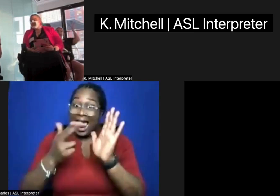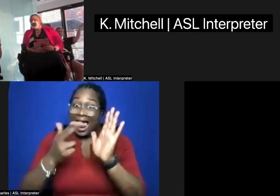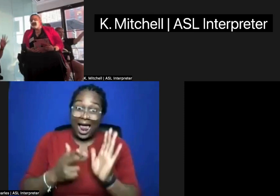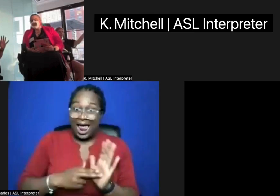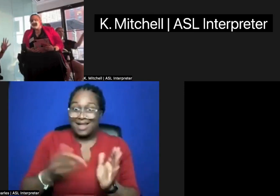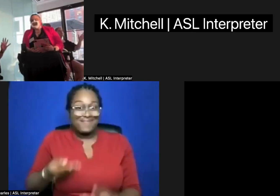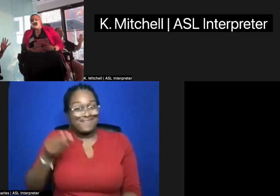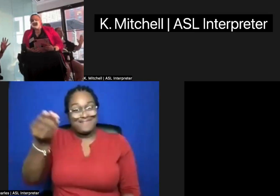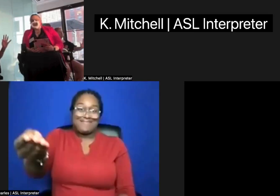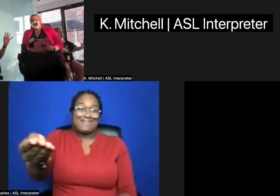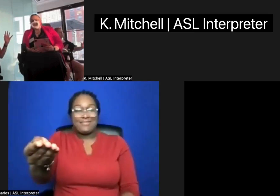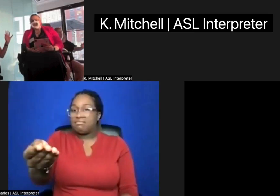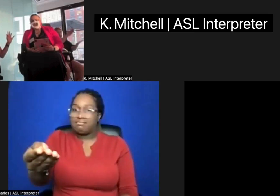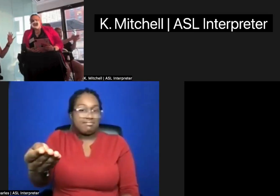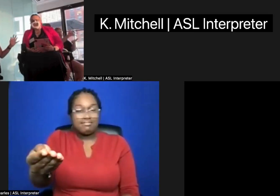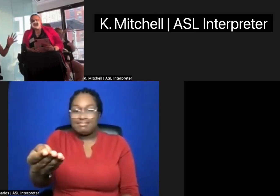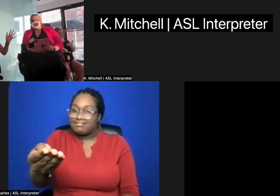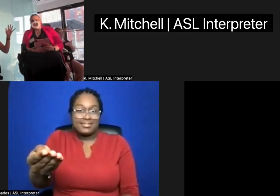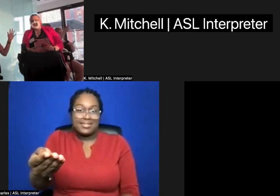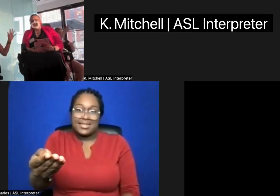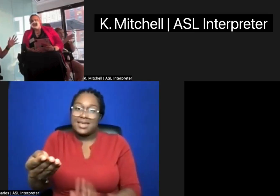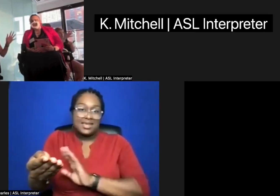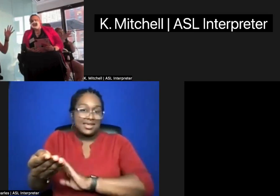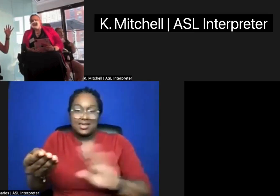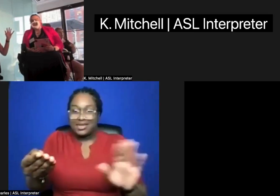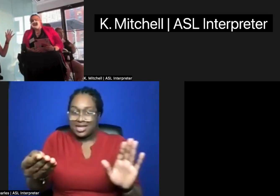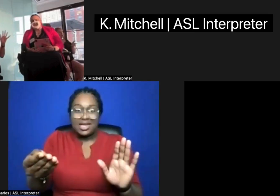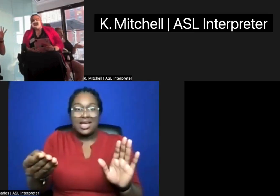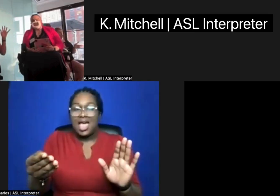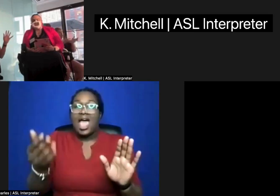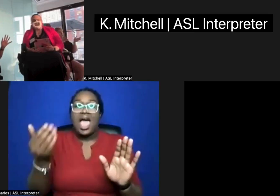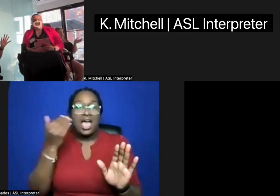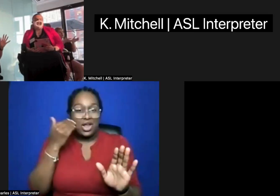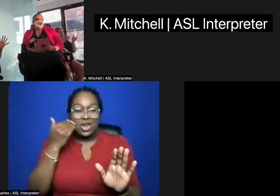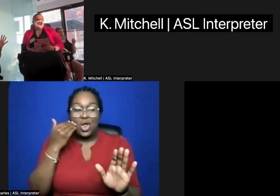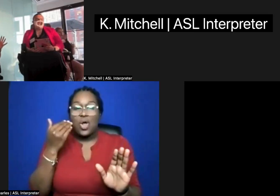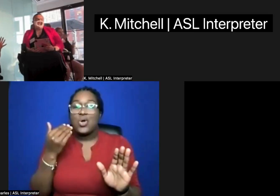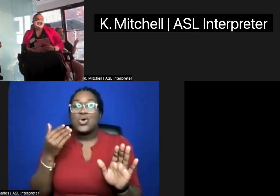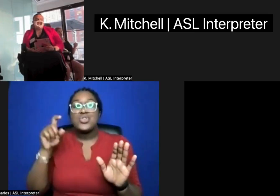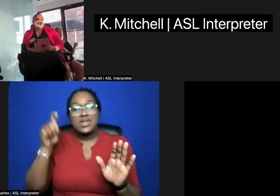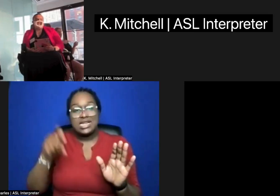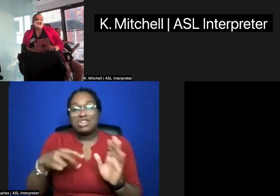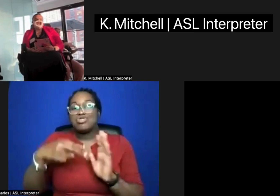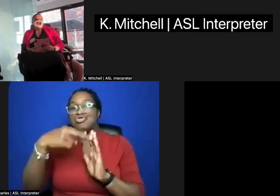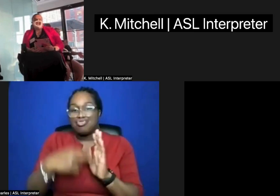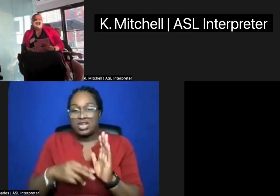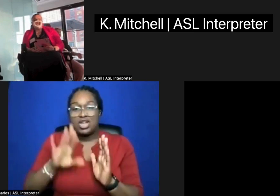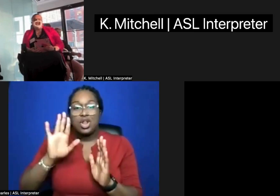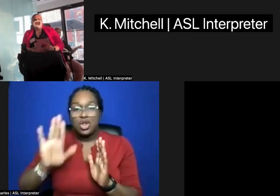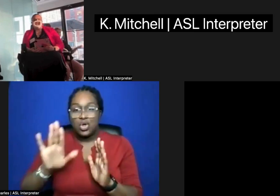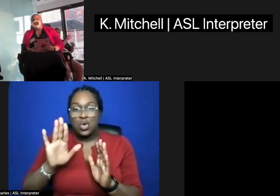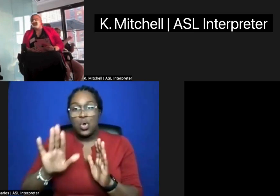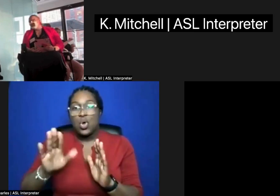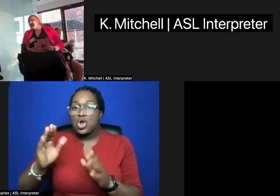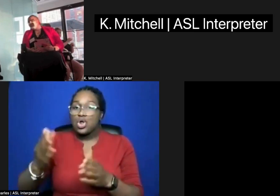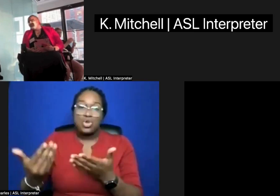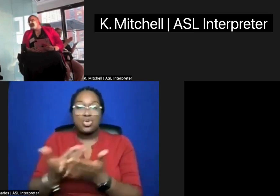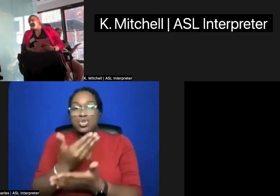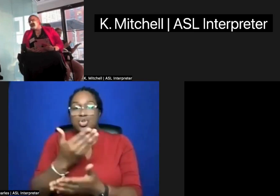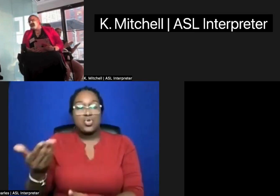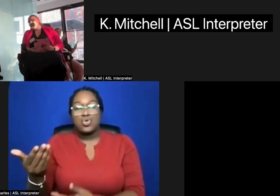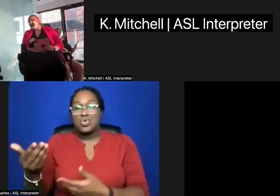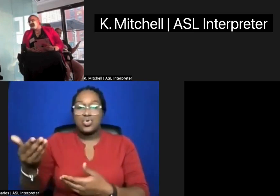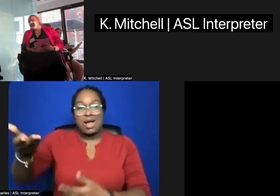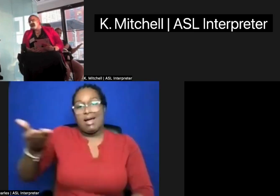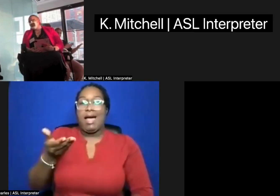We're going to stop doing that. Okay. I'm going to pick the movement. We're going to read our onboarding paperwork because those things could be in there. So if you